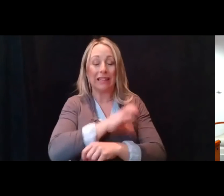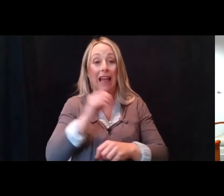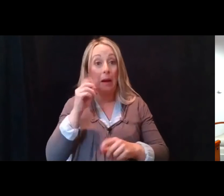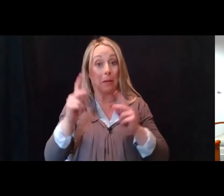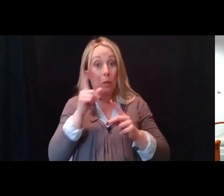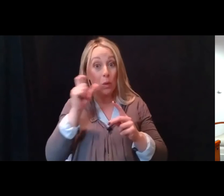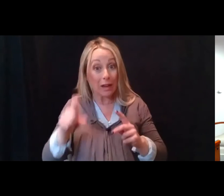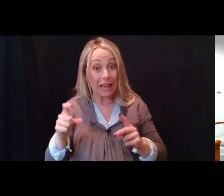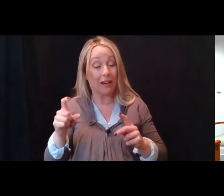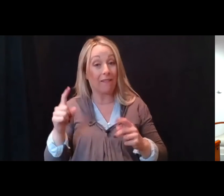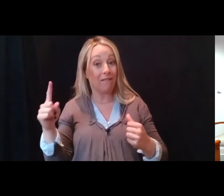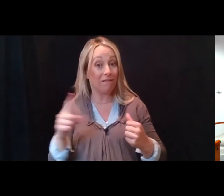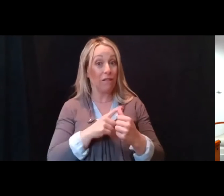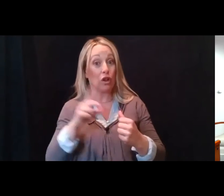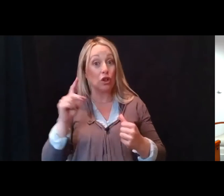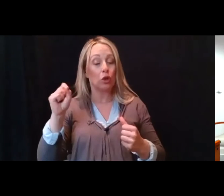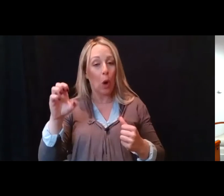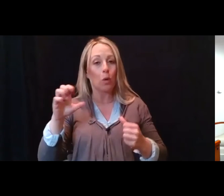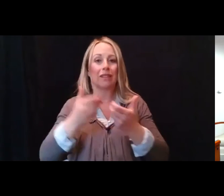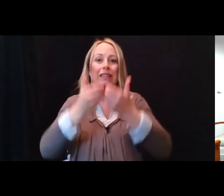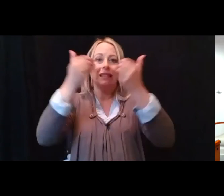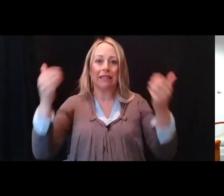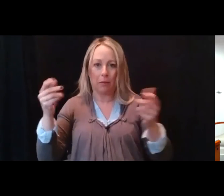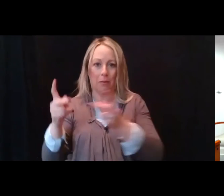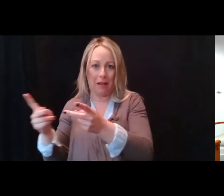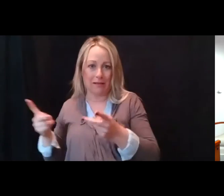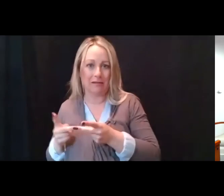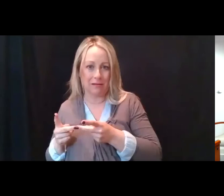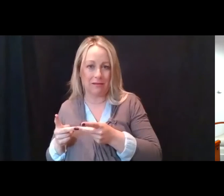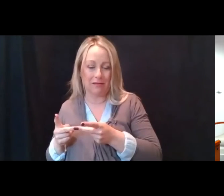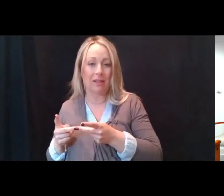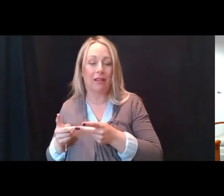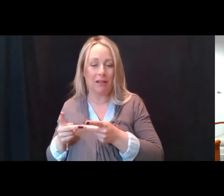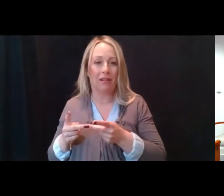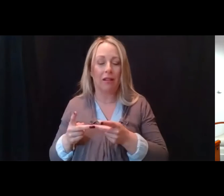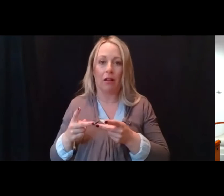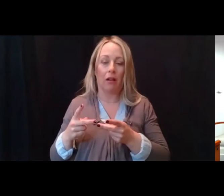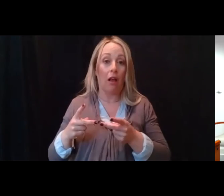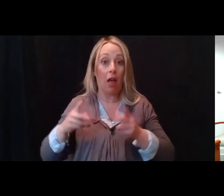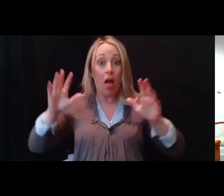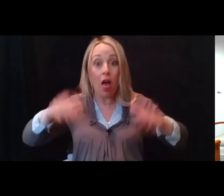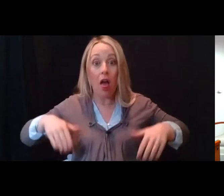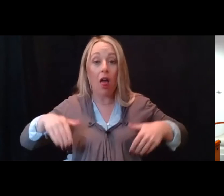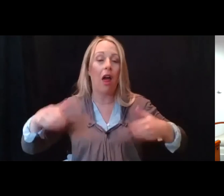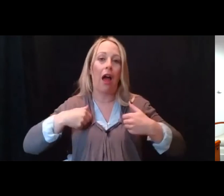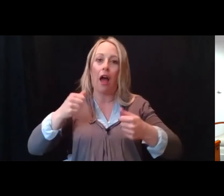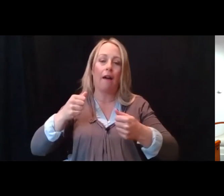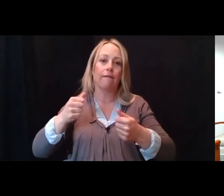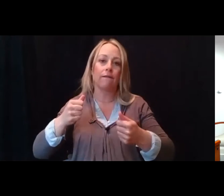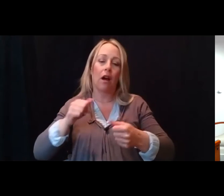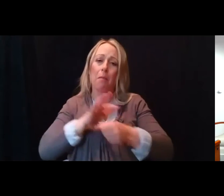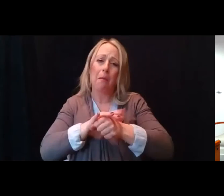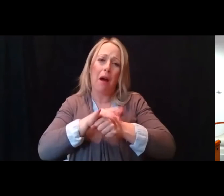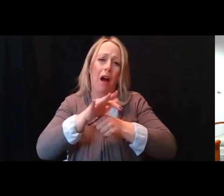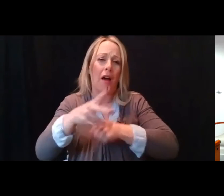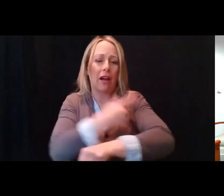first dose at our first dose clinics. Because supply is not yet plentiful, getting vaccinated at the wrong clinic